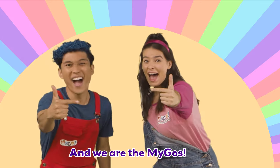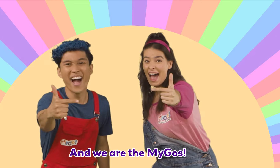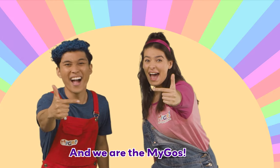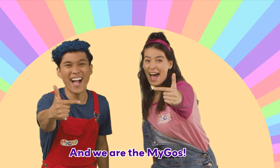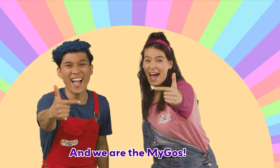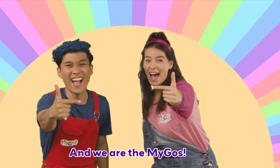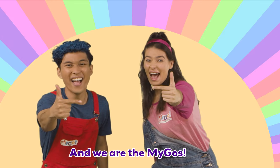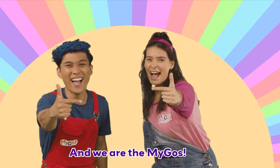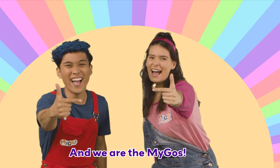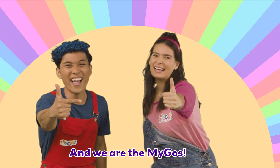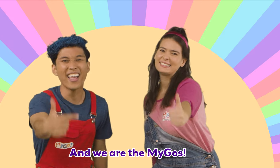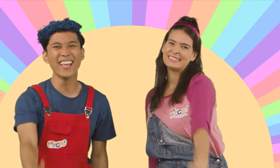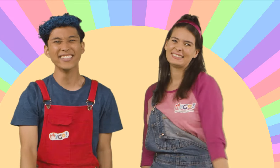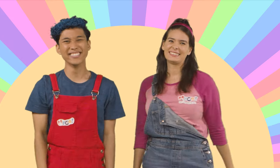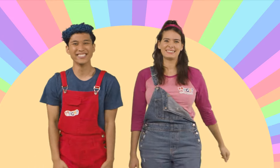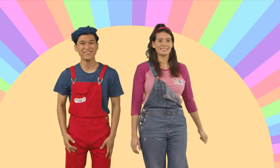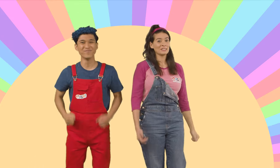are the MyGos.